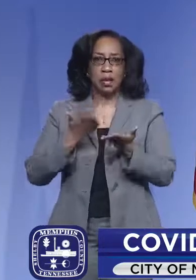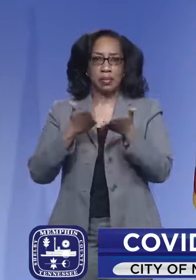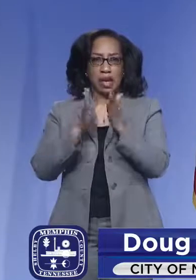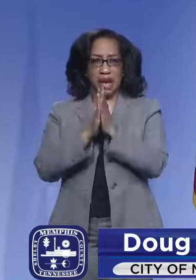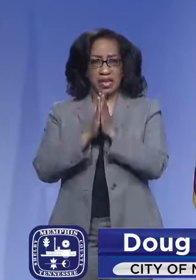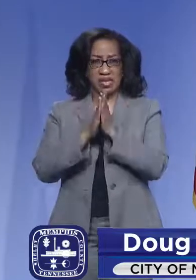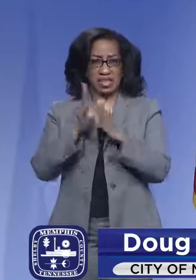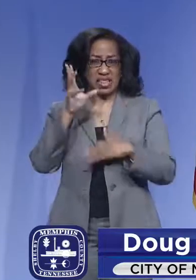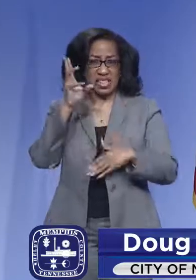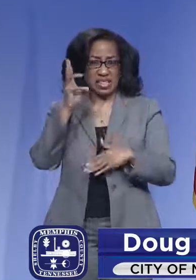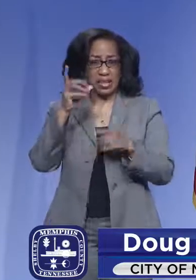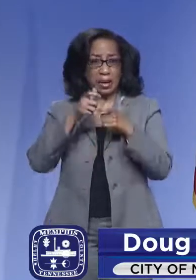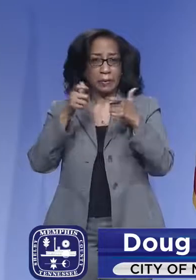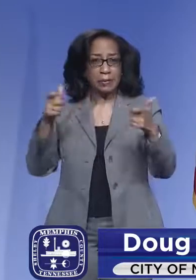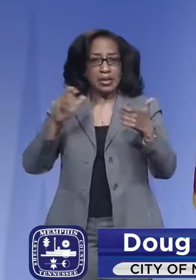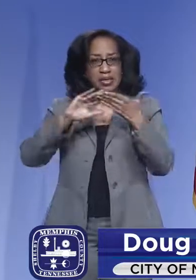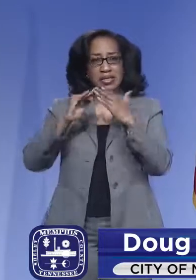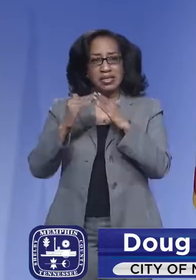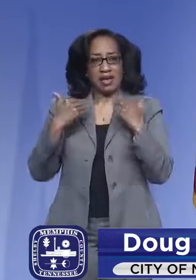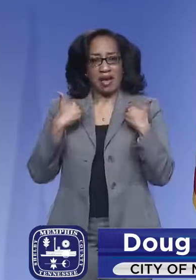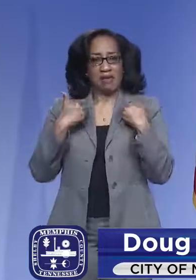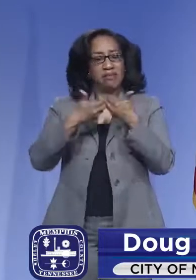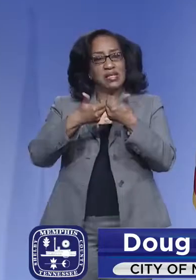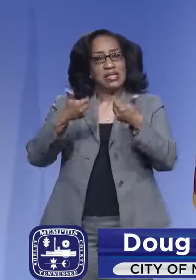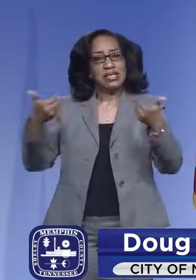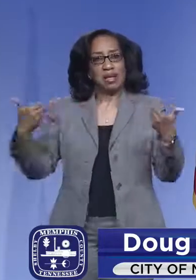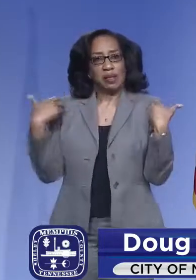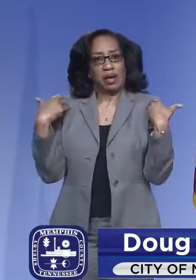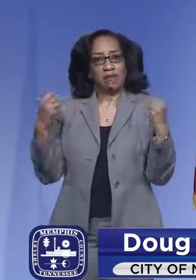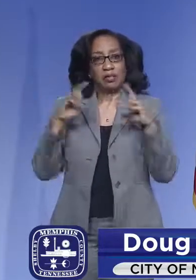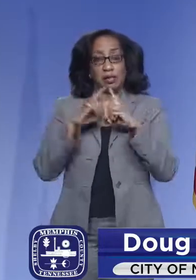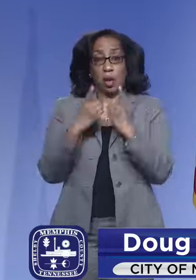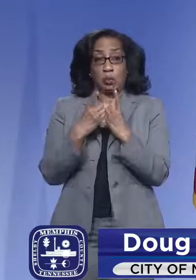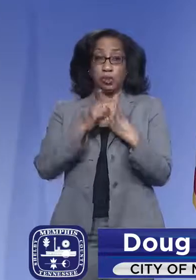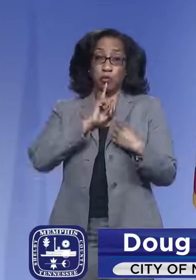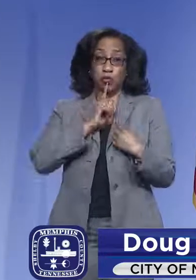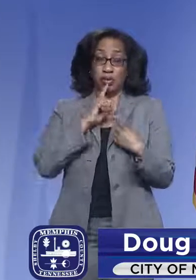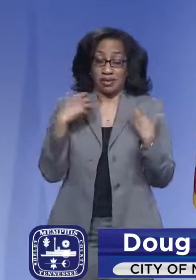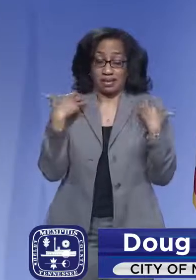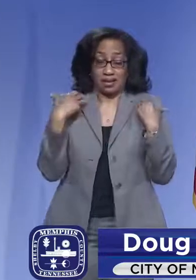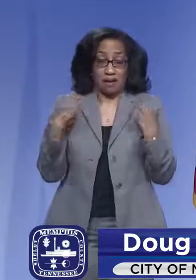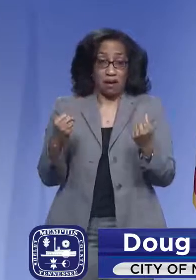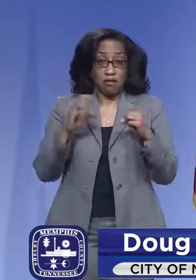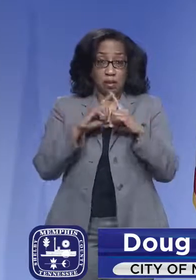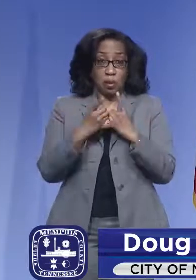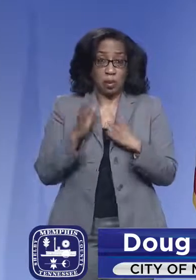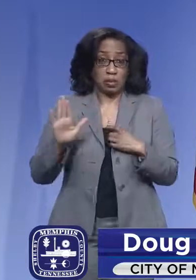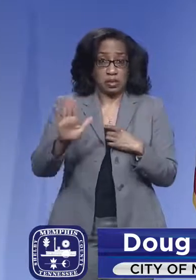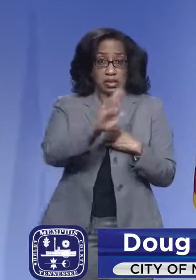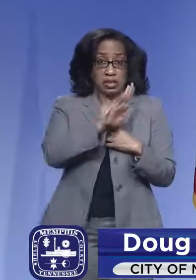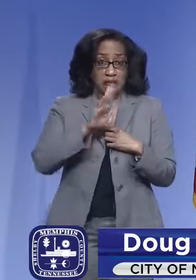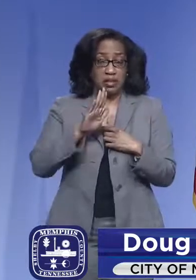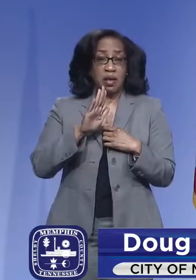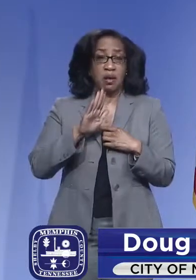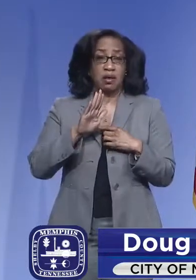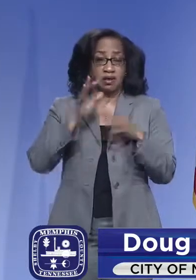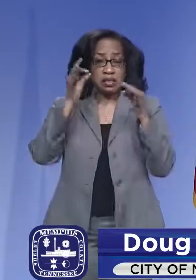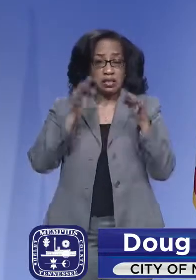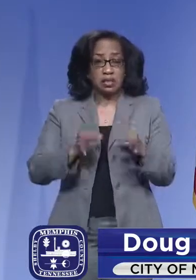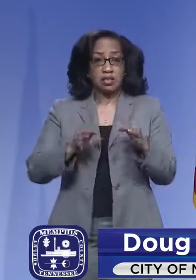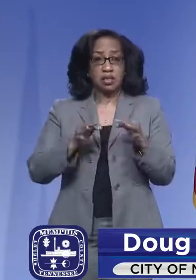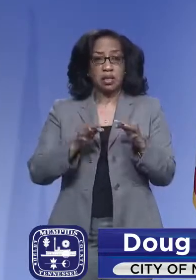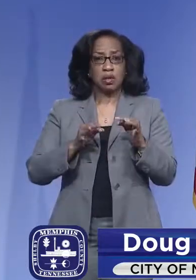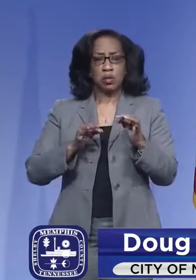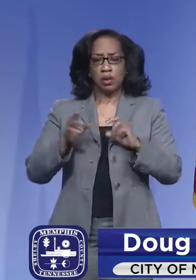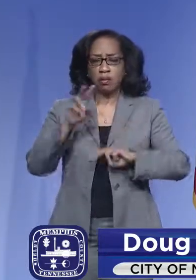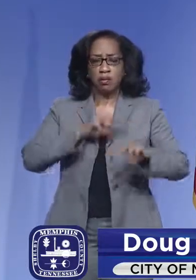communities that have a separate health department. So that really goes to the health department's order. And then what they're evaluating is